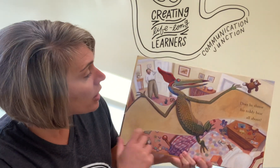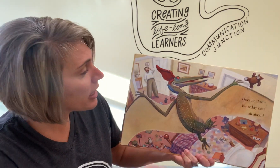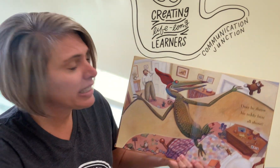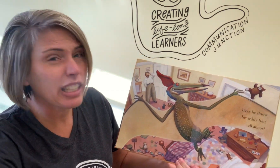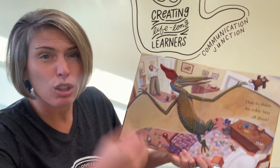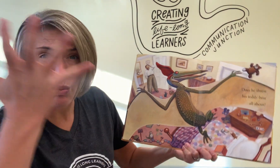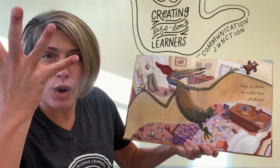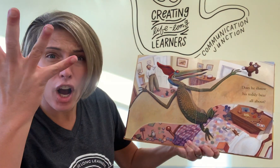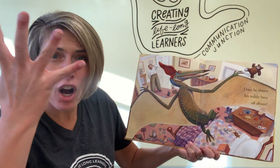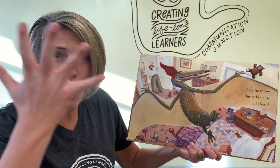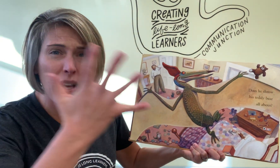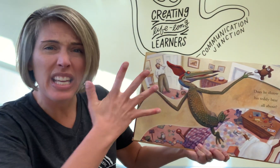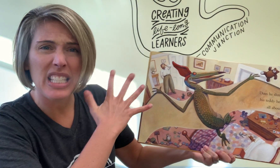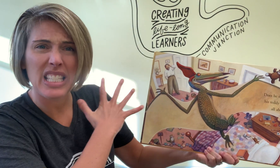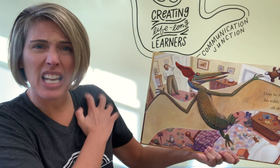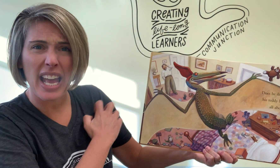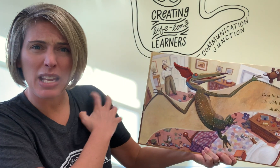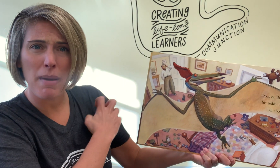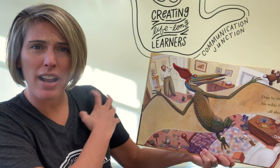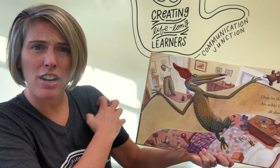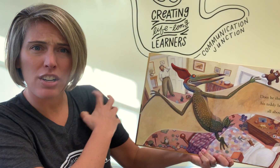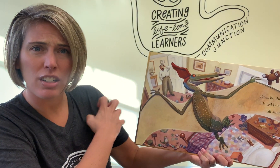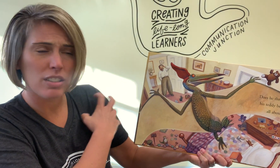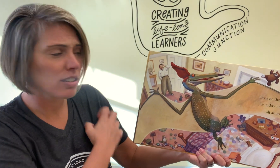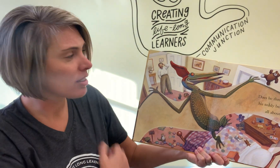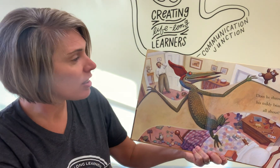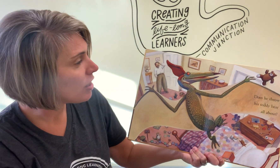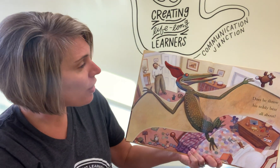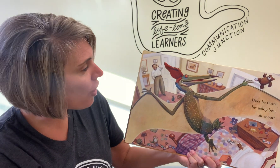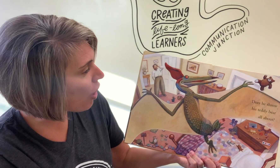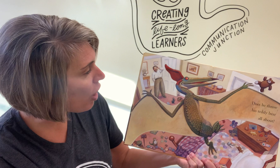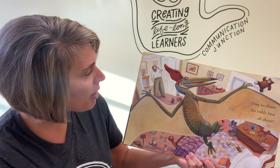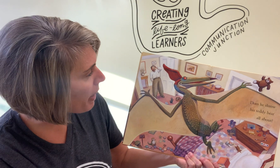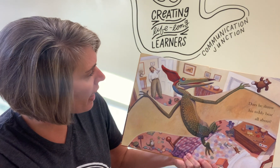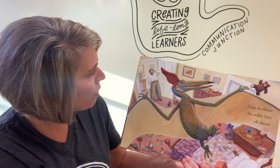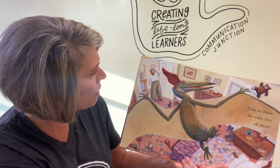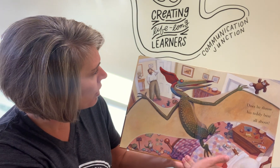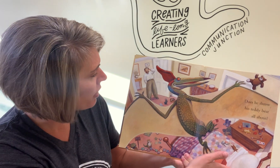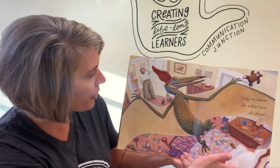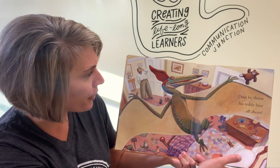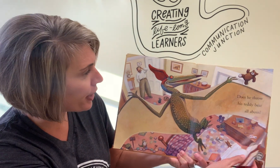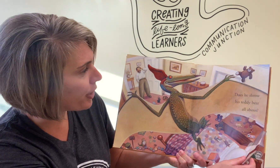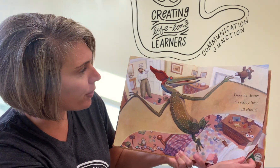Does he throw his teddy bear all about? Oh no.